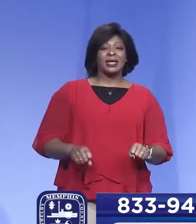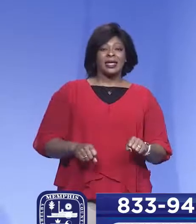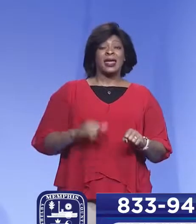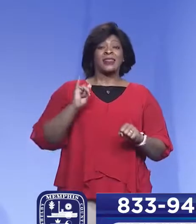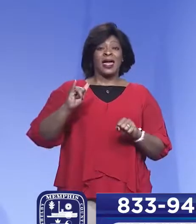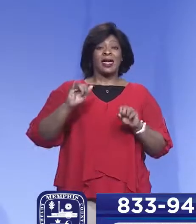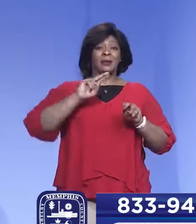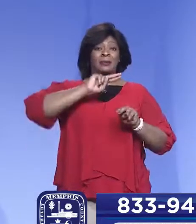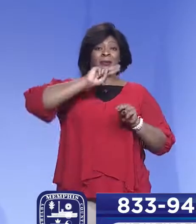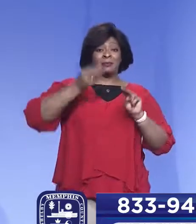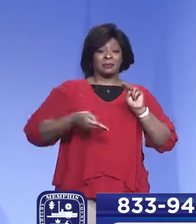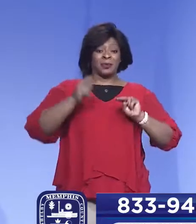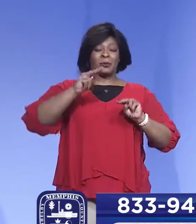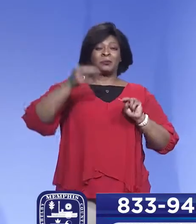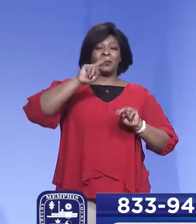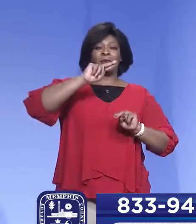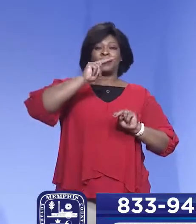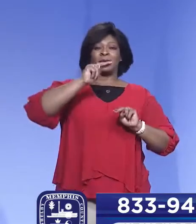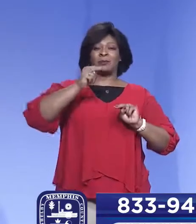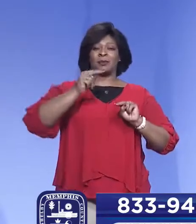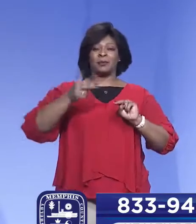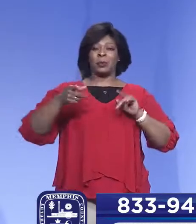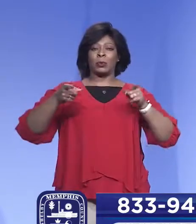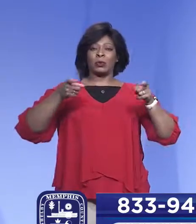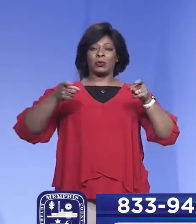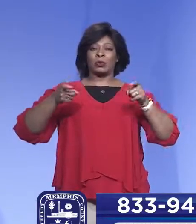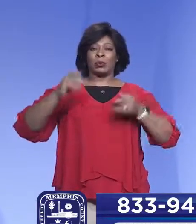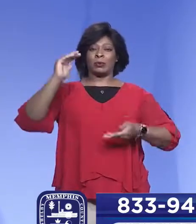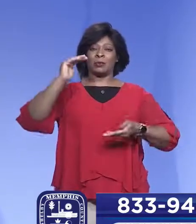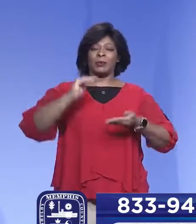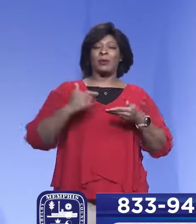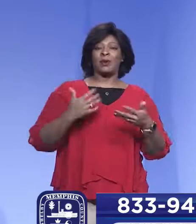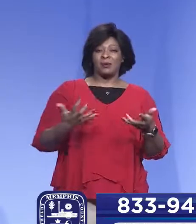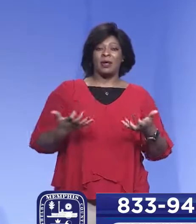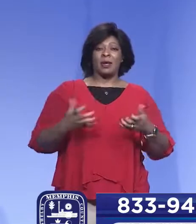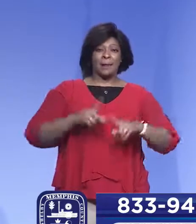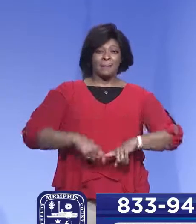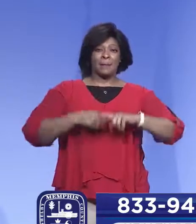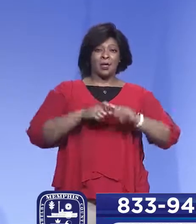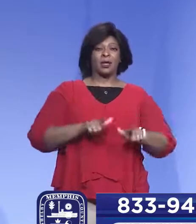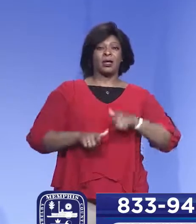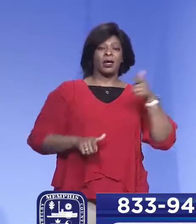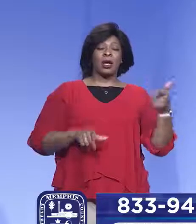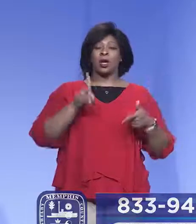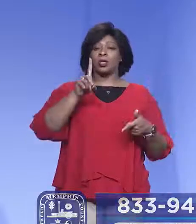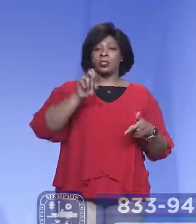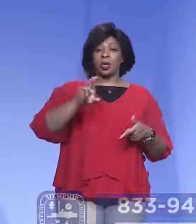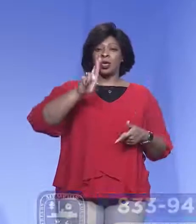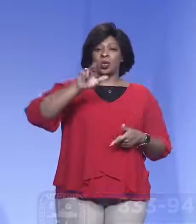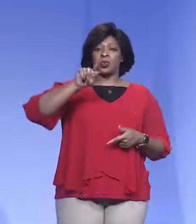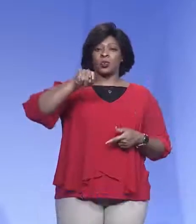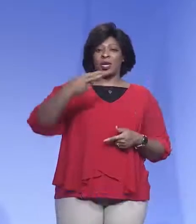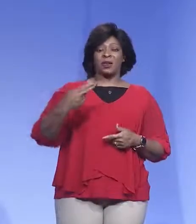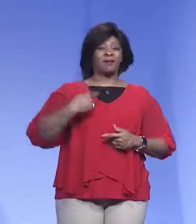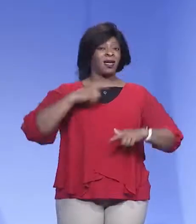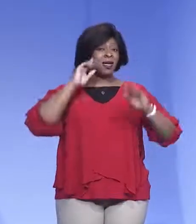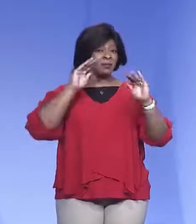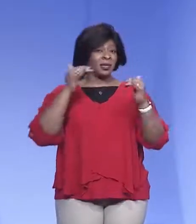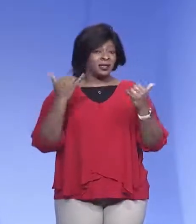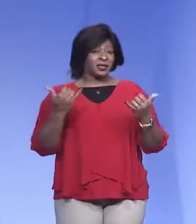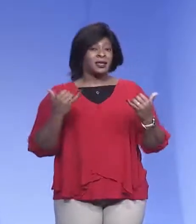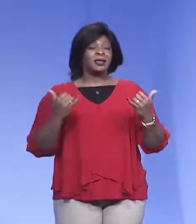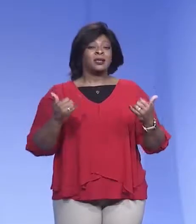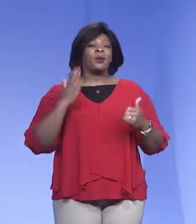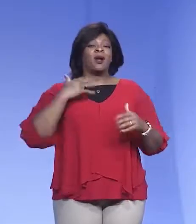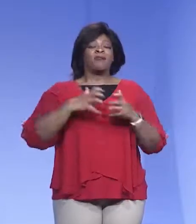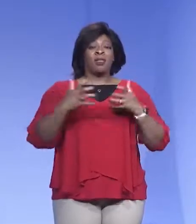that growth under control. So I'm going to pause there, turn over to Dr. Randolph. I anticipate today we'll also